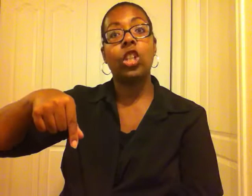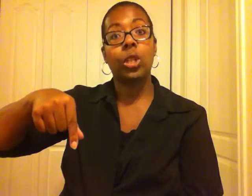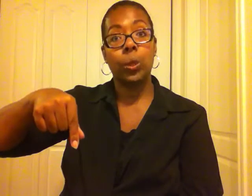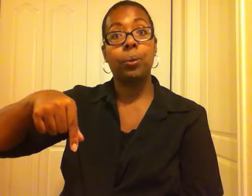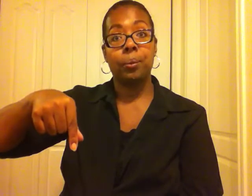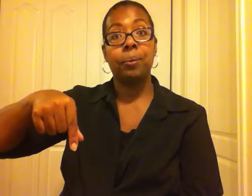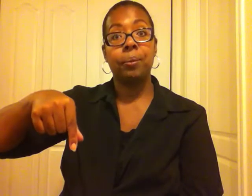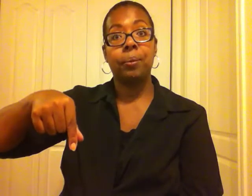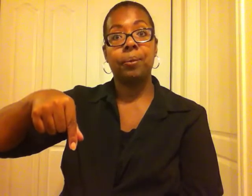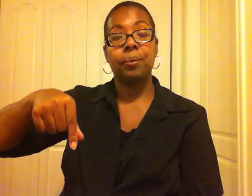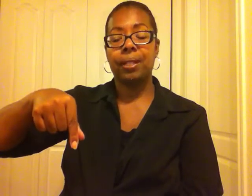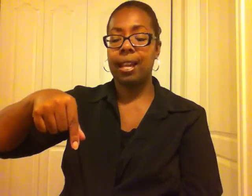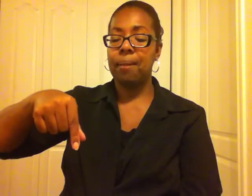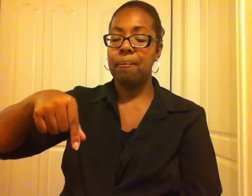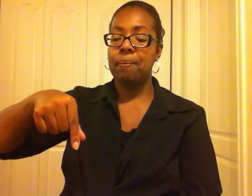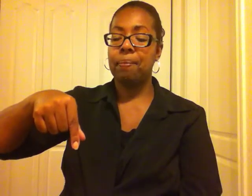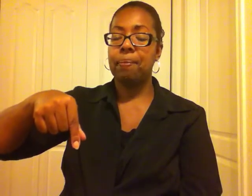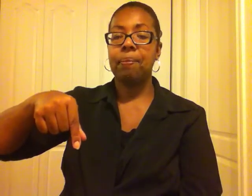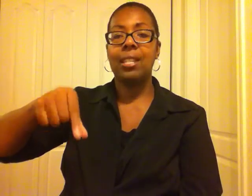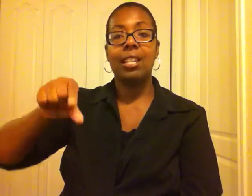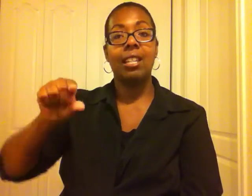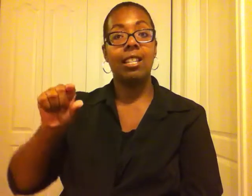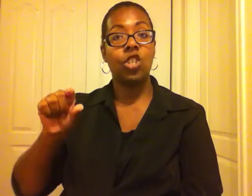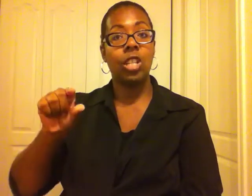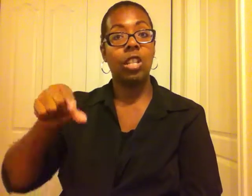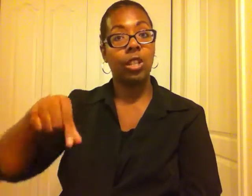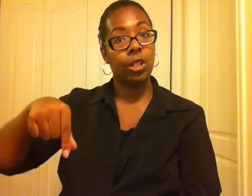Q. Okay? G, Q.